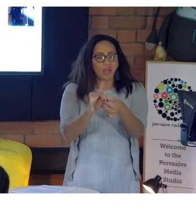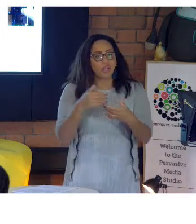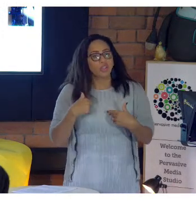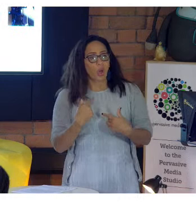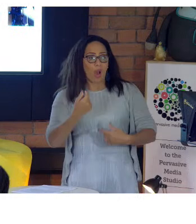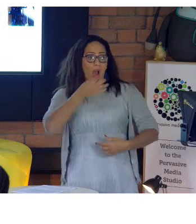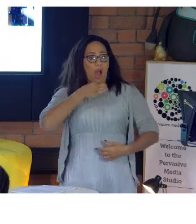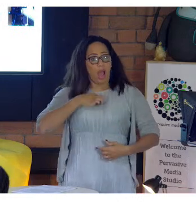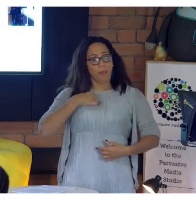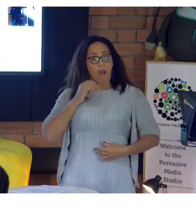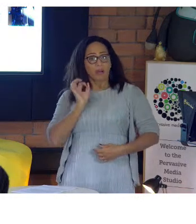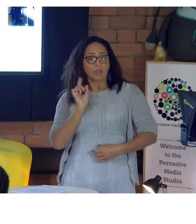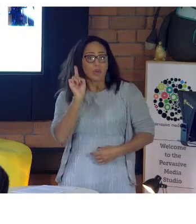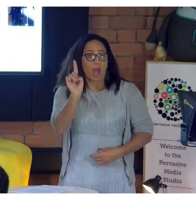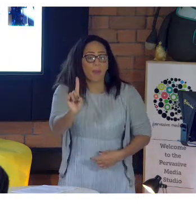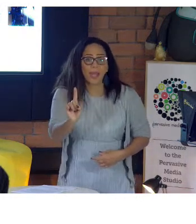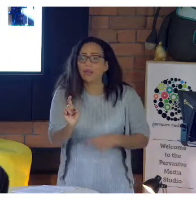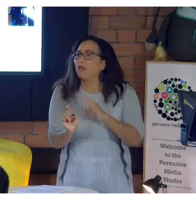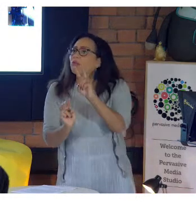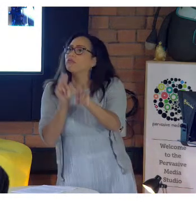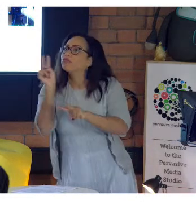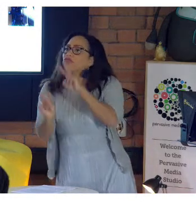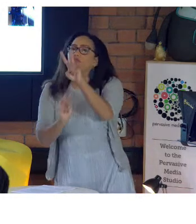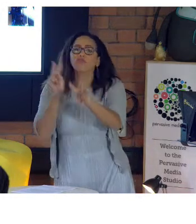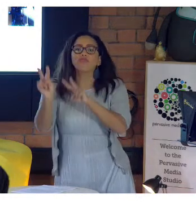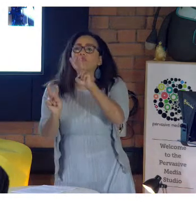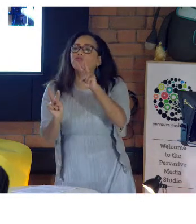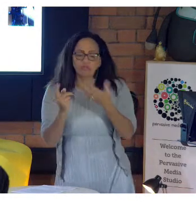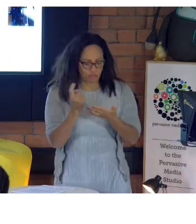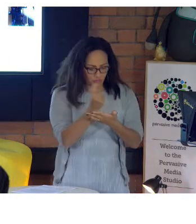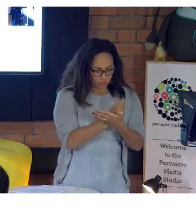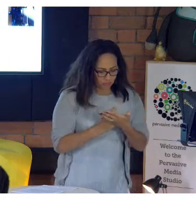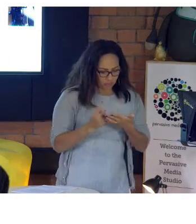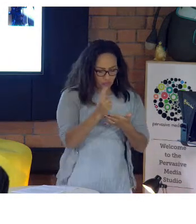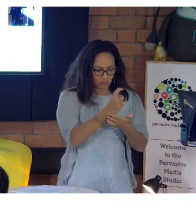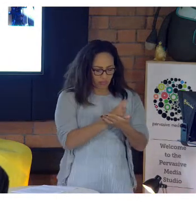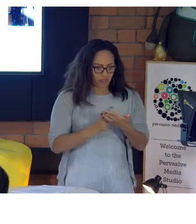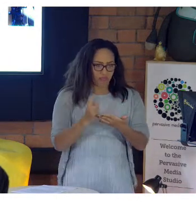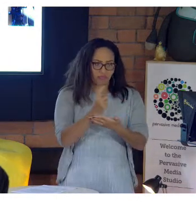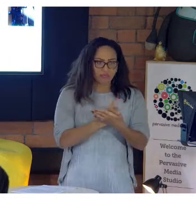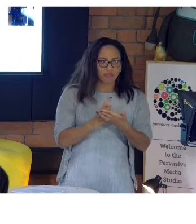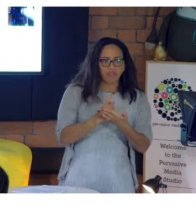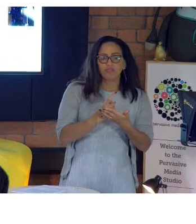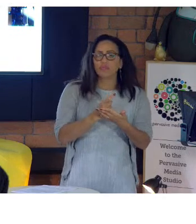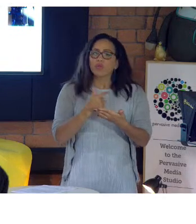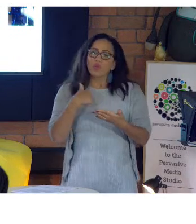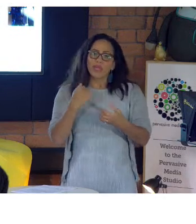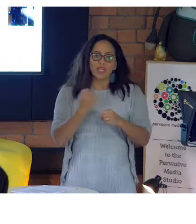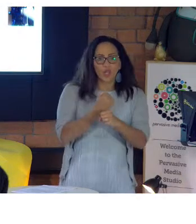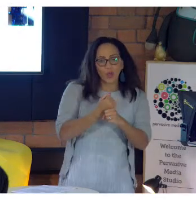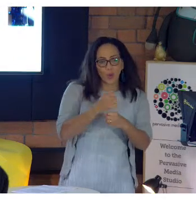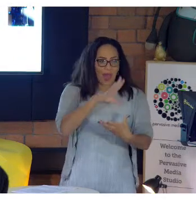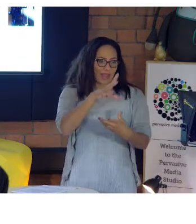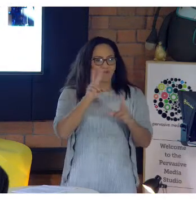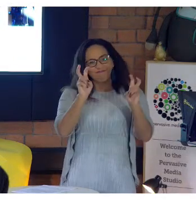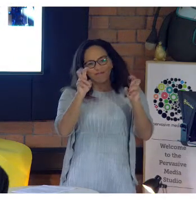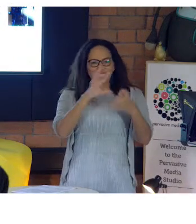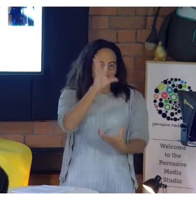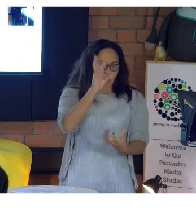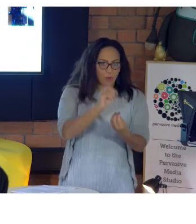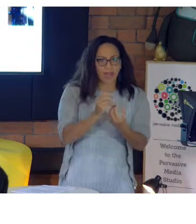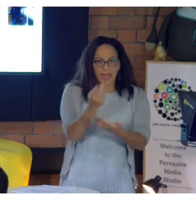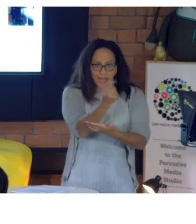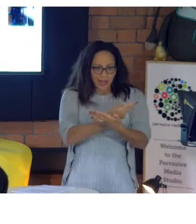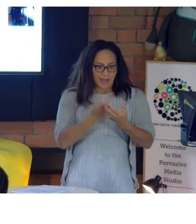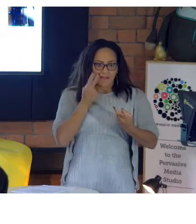to document the event as it happens, and we work up visually arresting summaries for distribution afterwards. So these